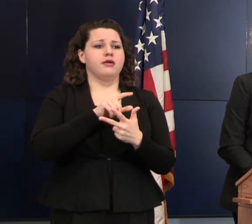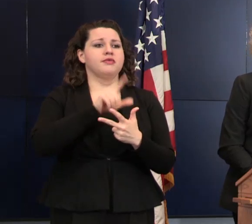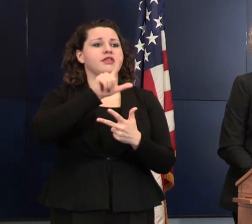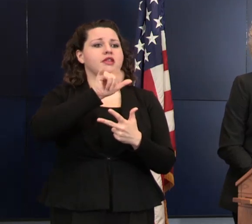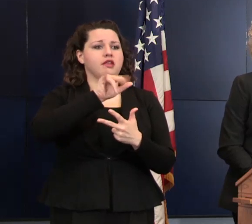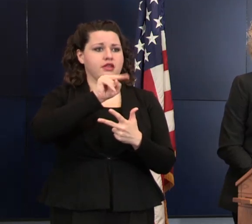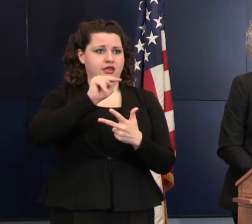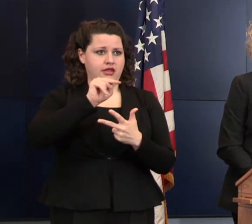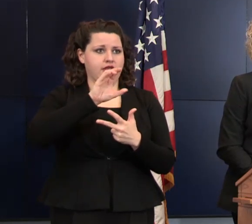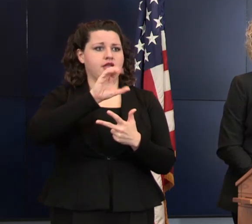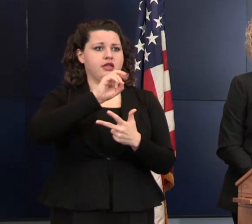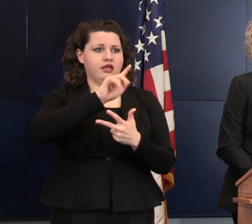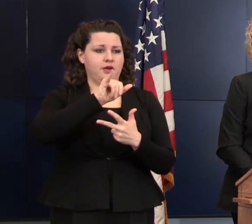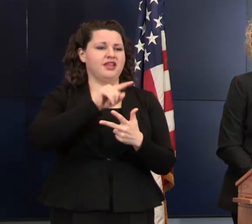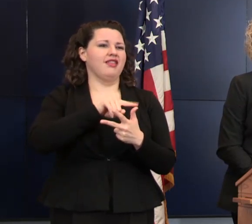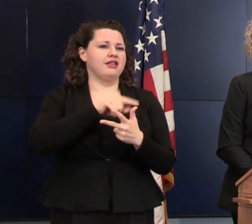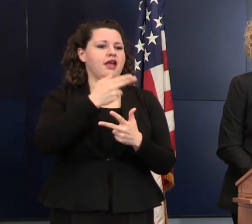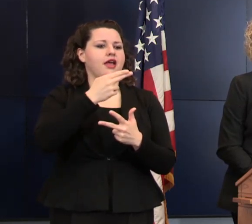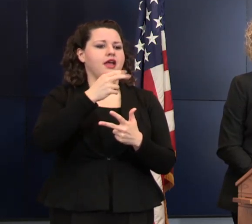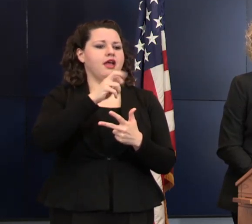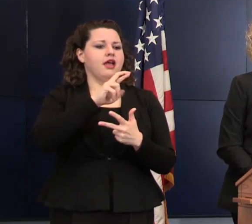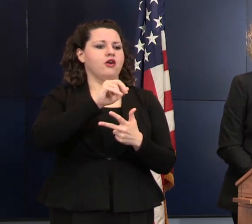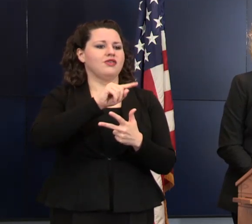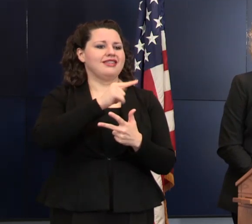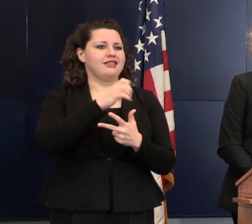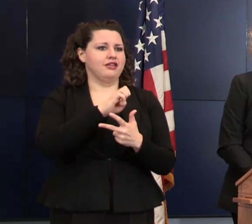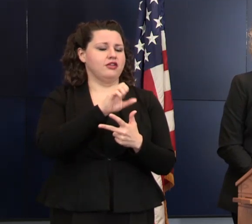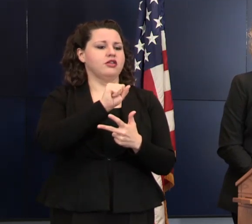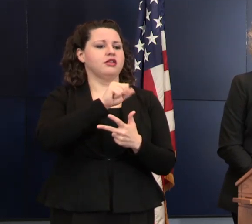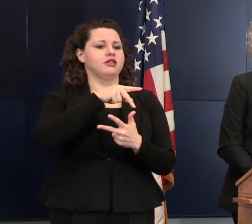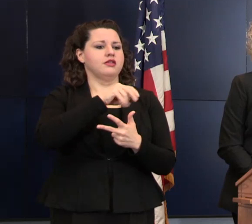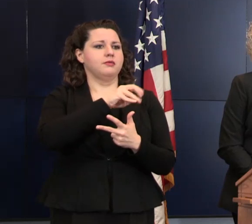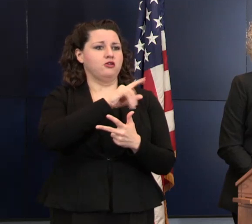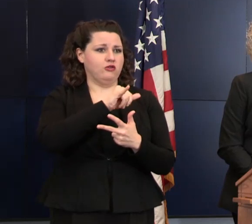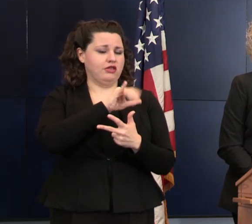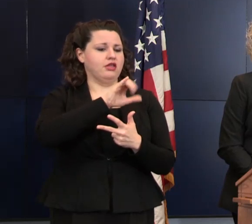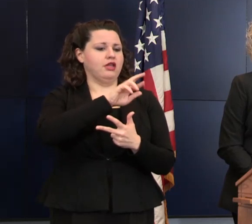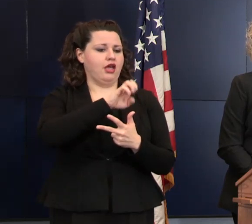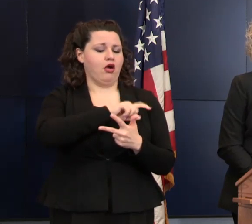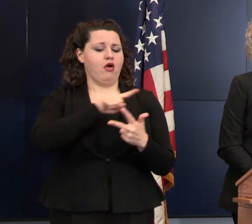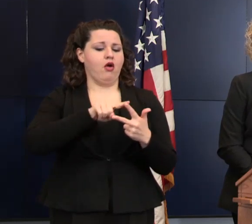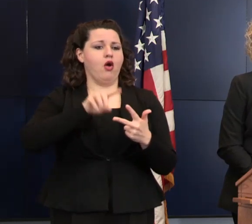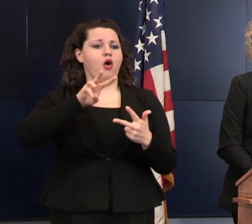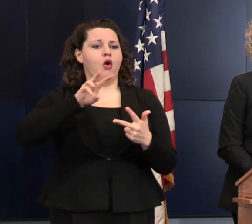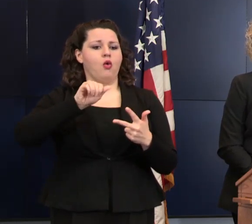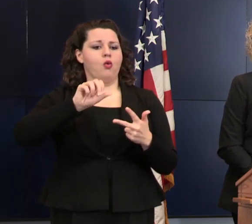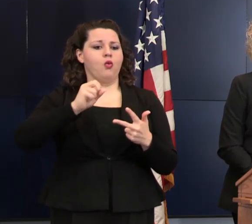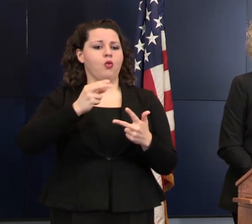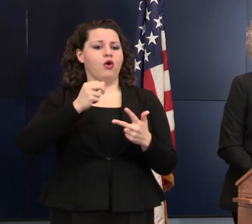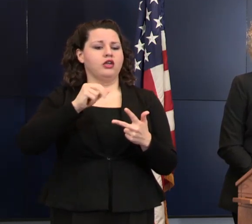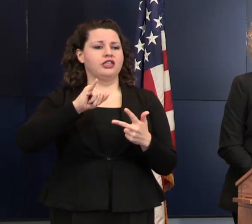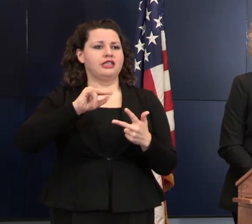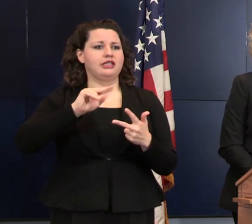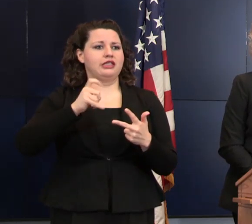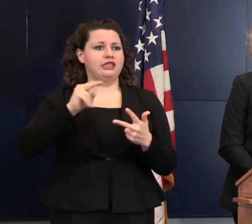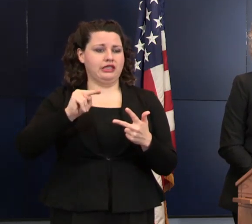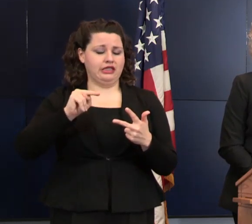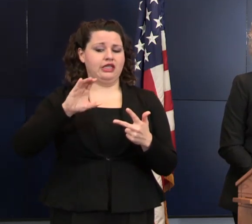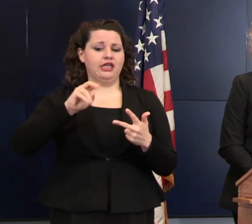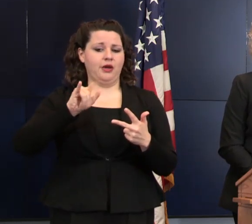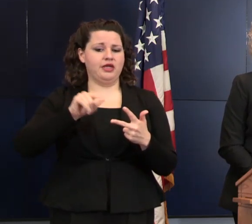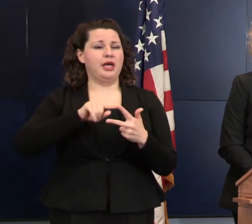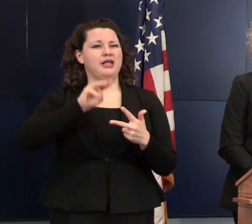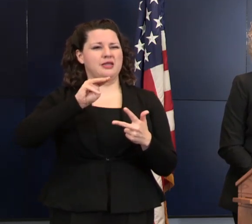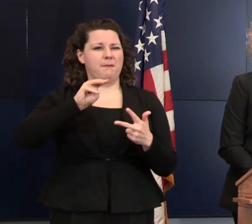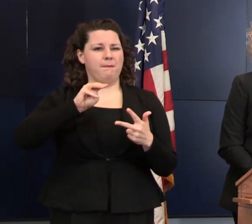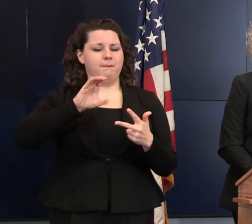Lynn County, and that's Heritage Specialty Care. We have one in Washington County, and that's the McCready Home. And then we